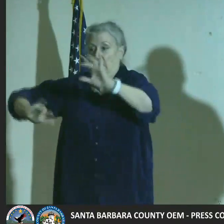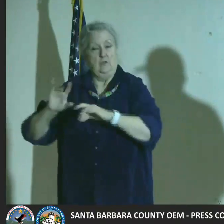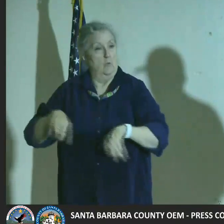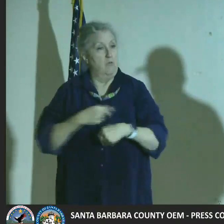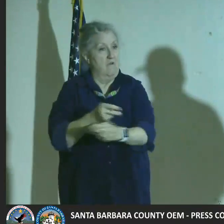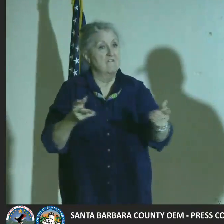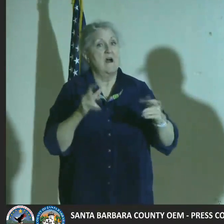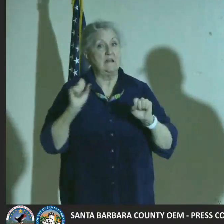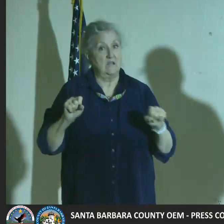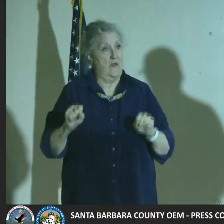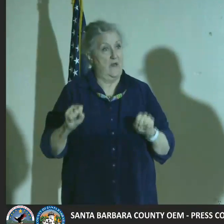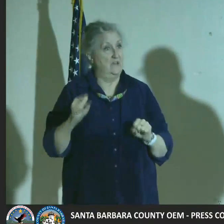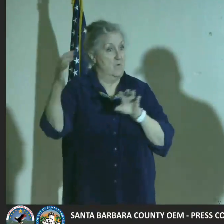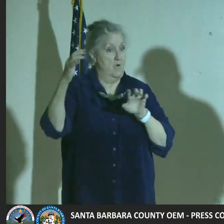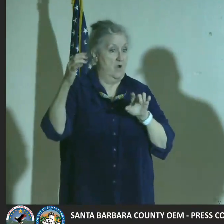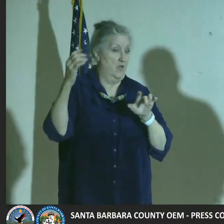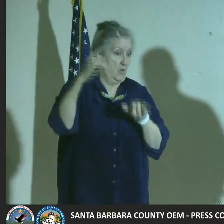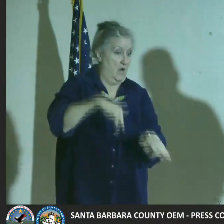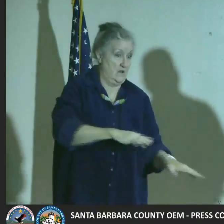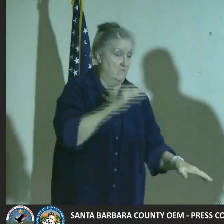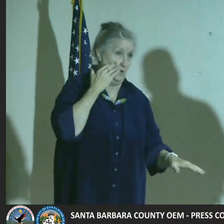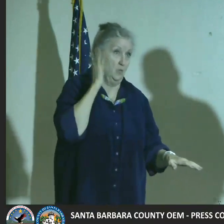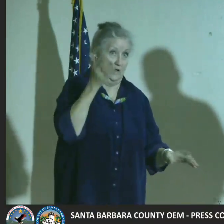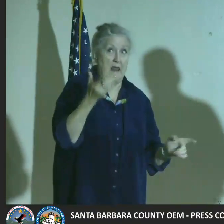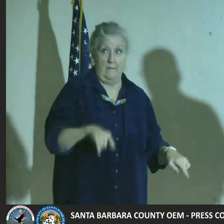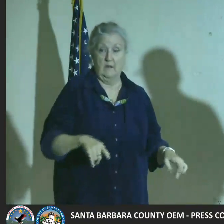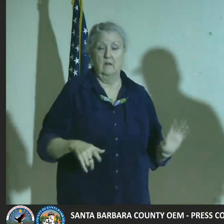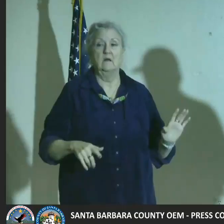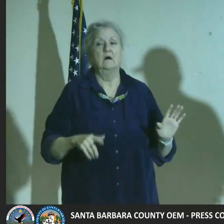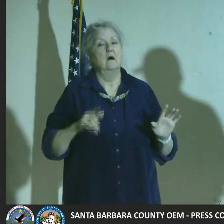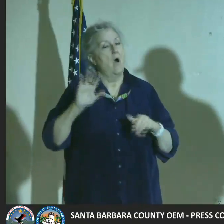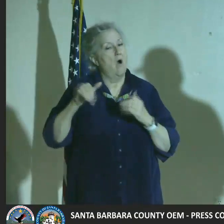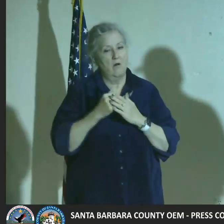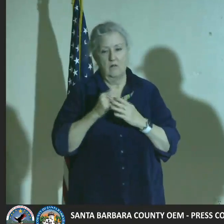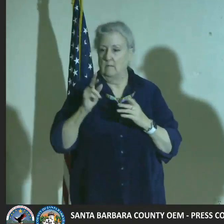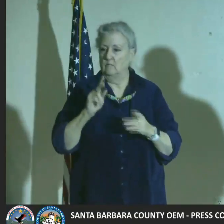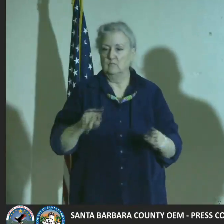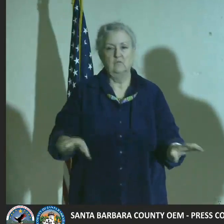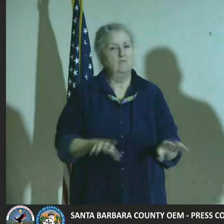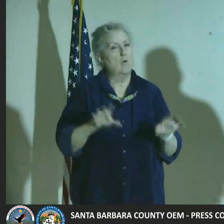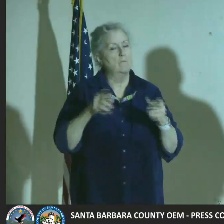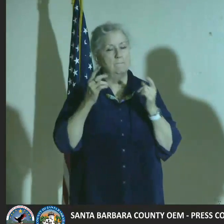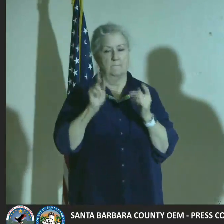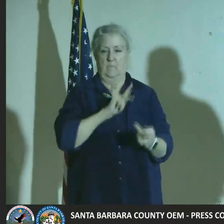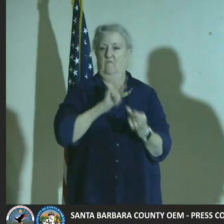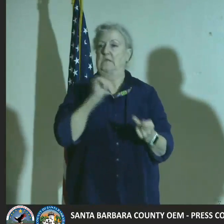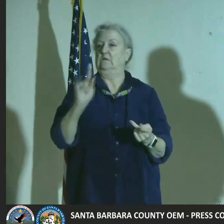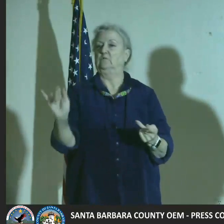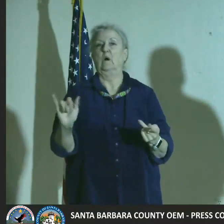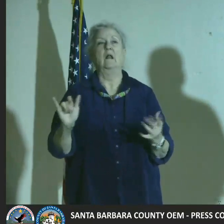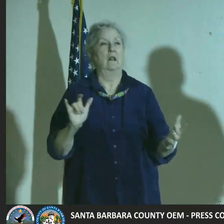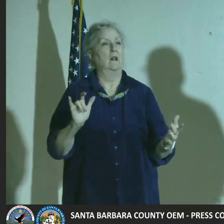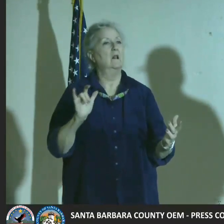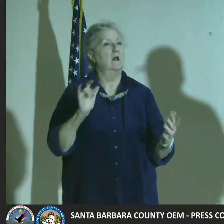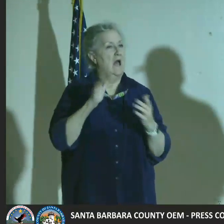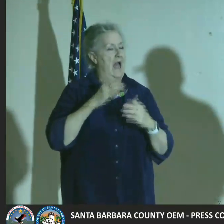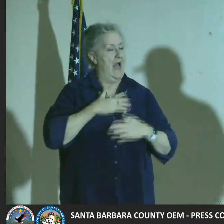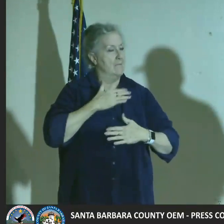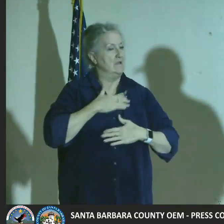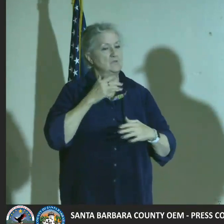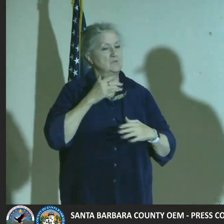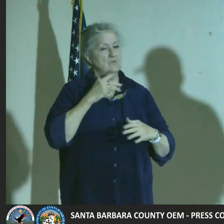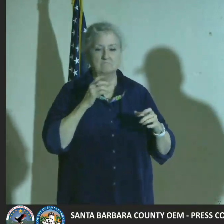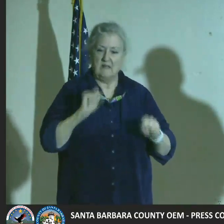the runoff that we knew eventually would come. All of these channels performed perfectly as well. We're able to handle all the runoff that came